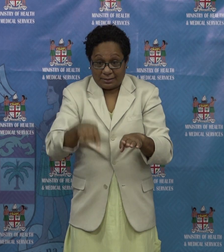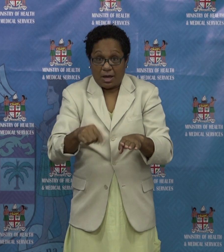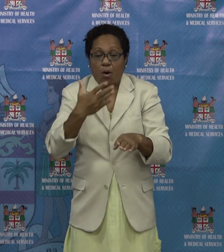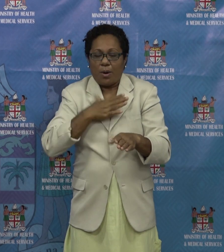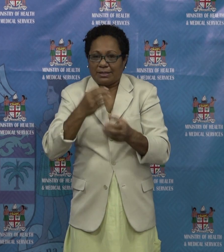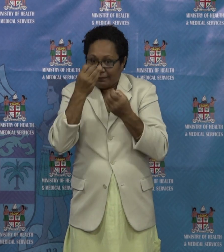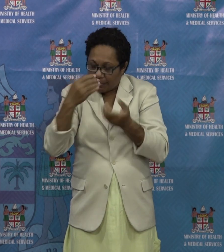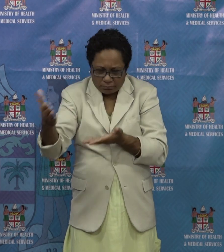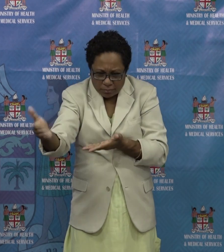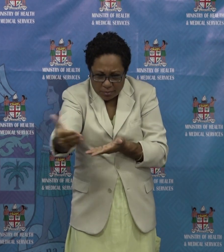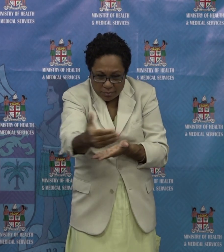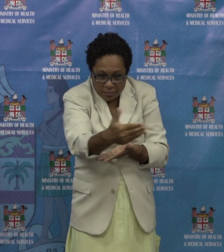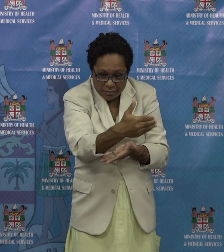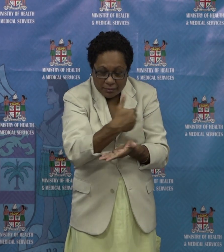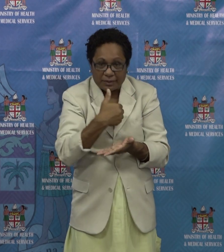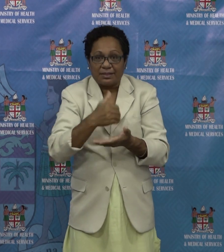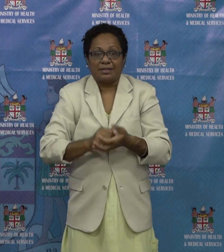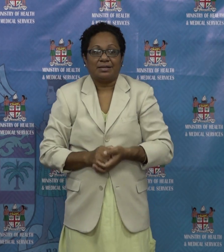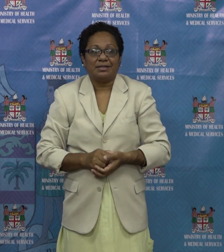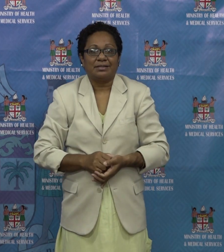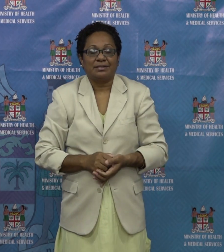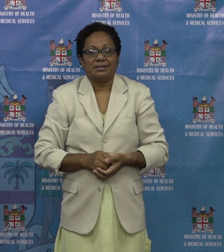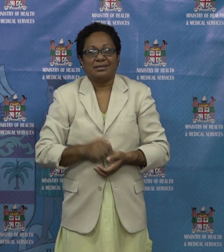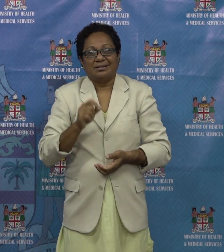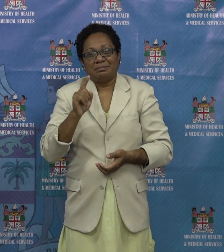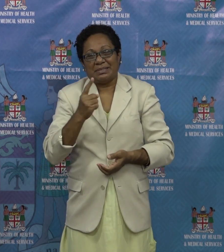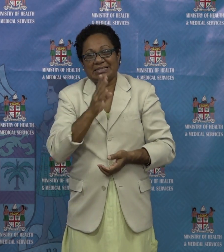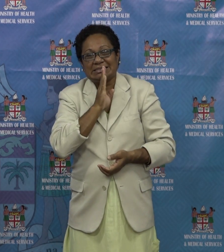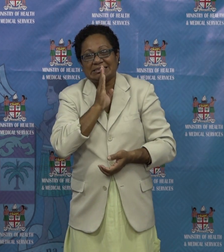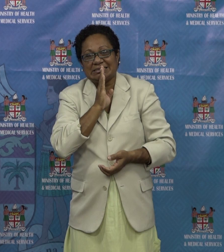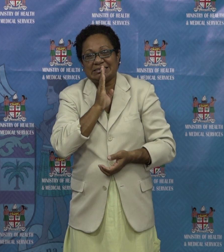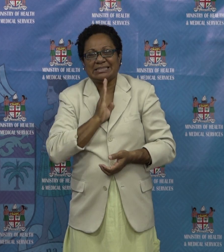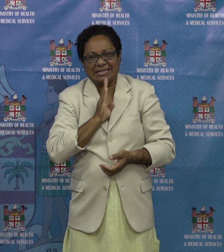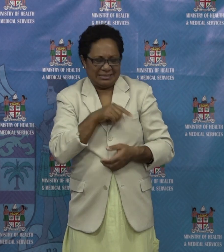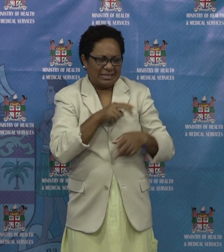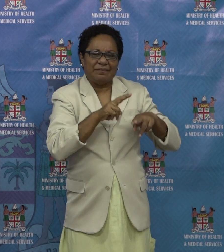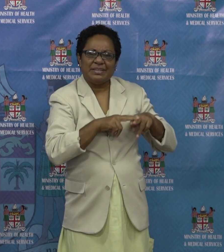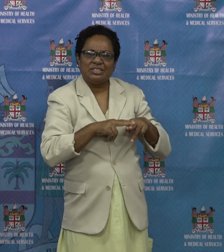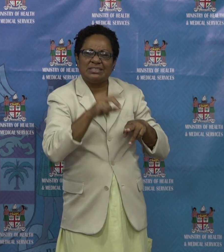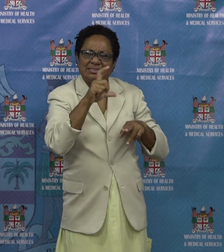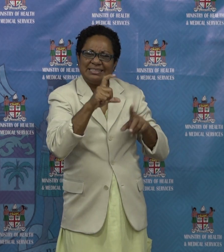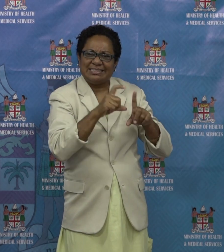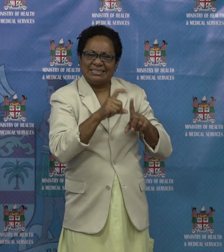as possible. Unfortunately, we're starting off with our Fiji CDC,